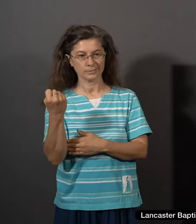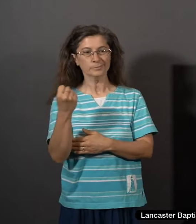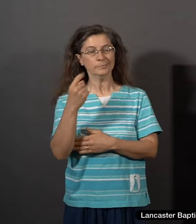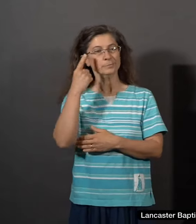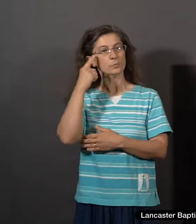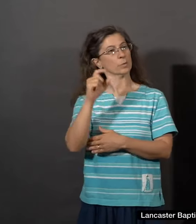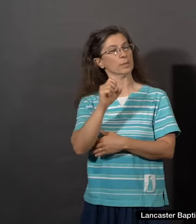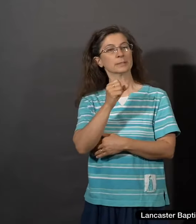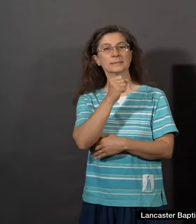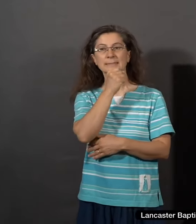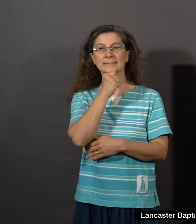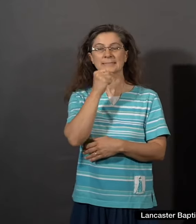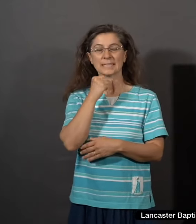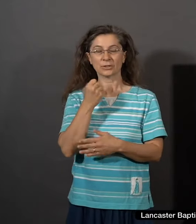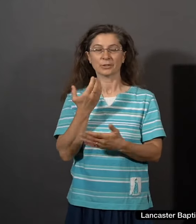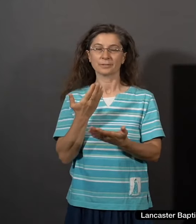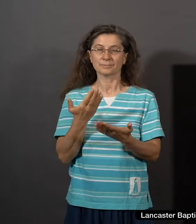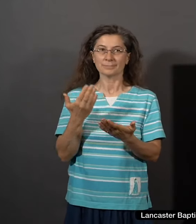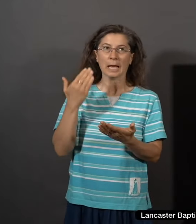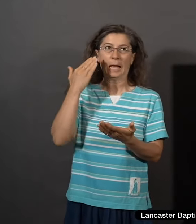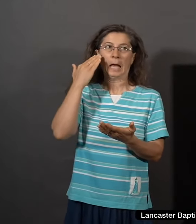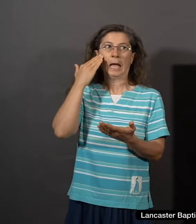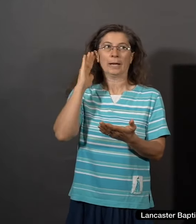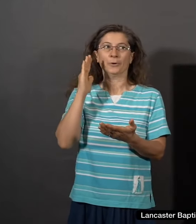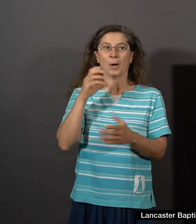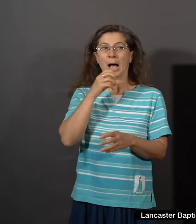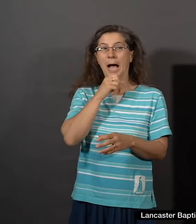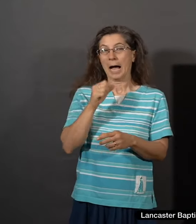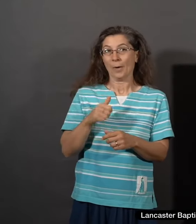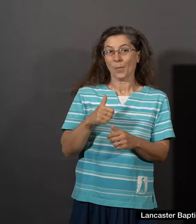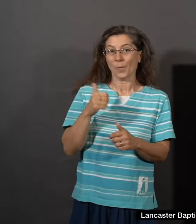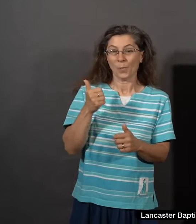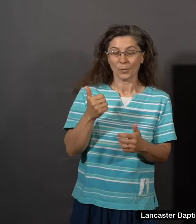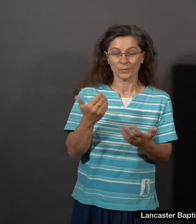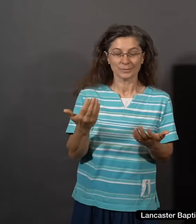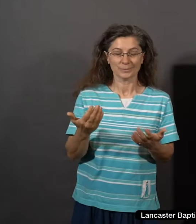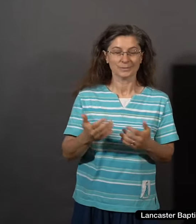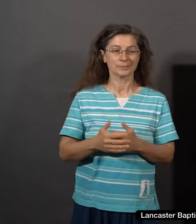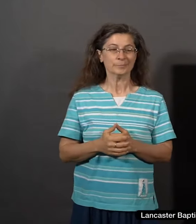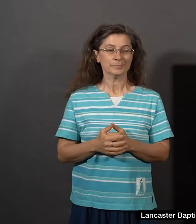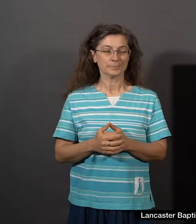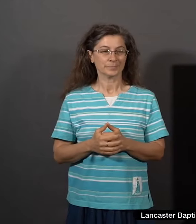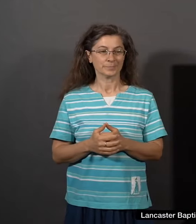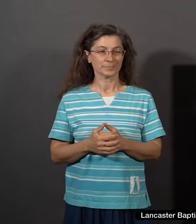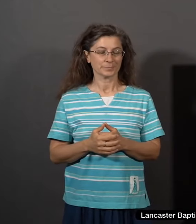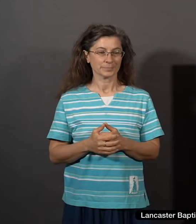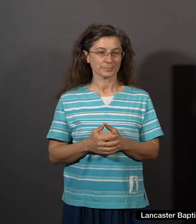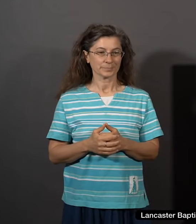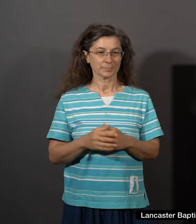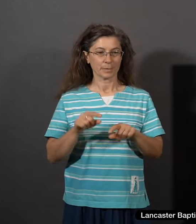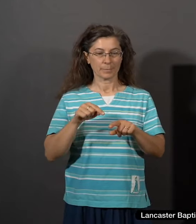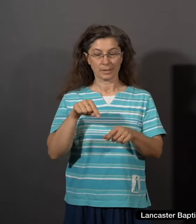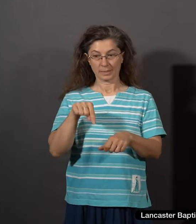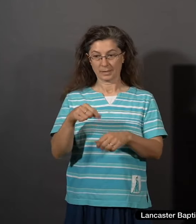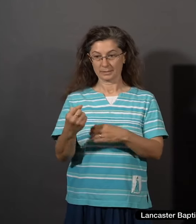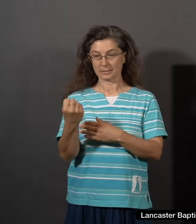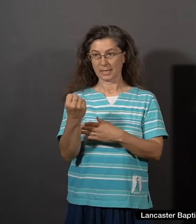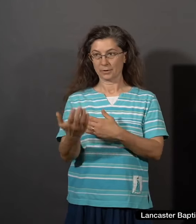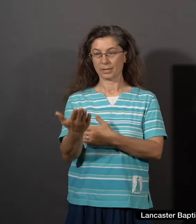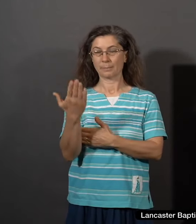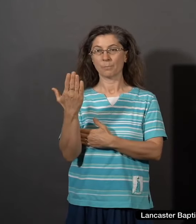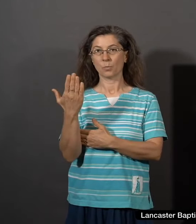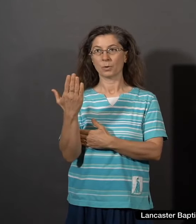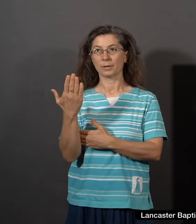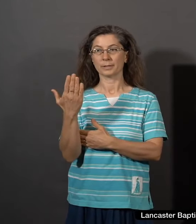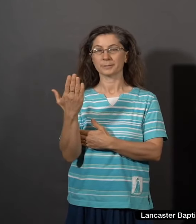saint i think we're going to start raising that number up though as we get older but uh that's going to be this saturday morning so just be